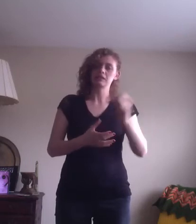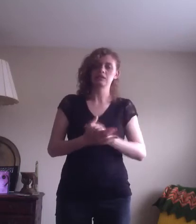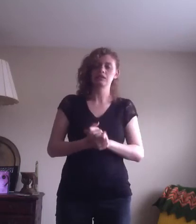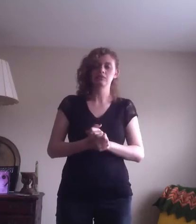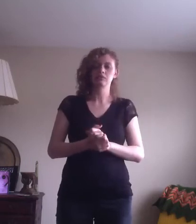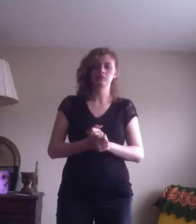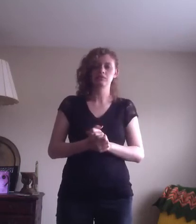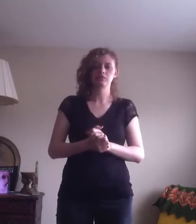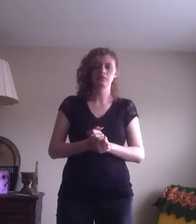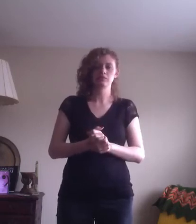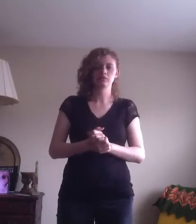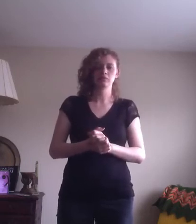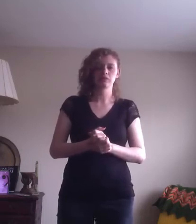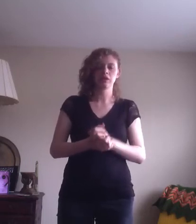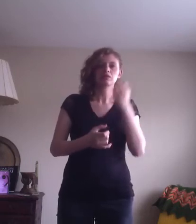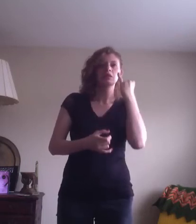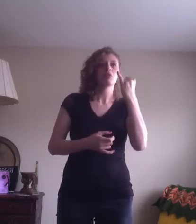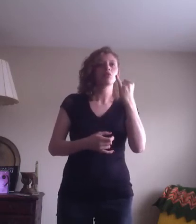-1 and 2.